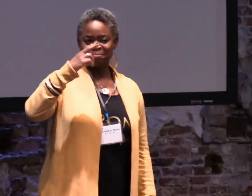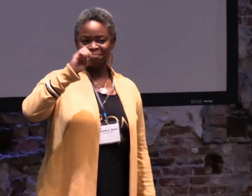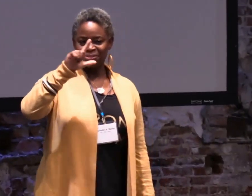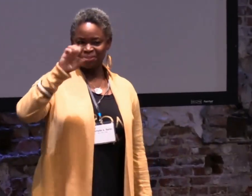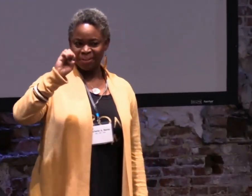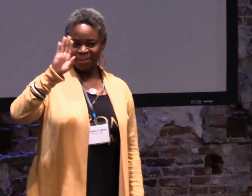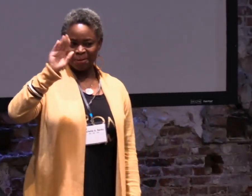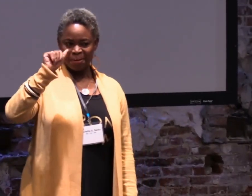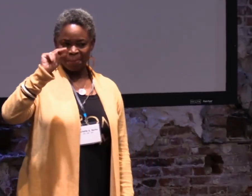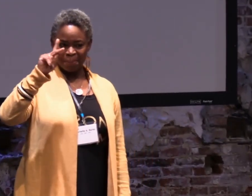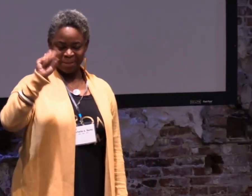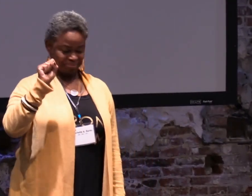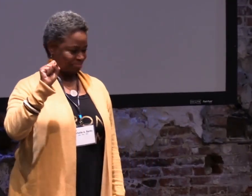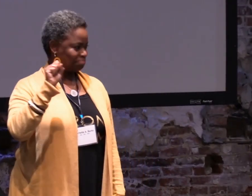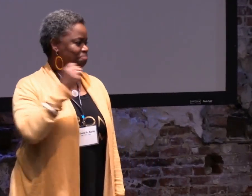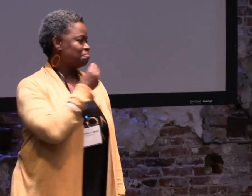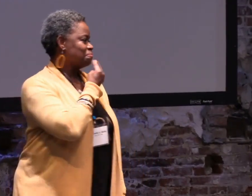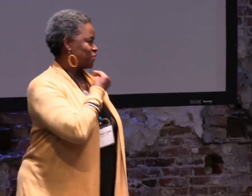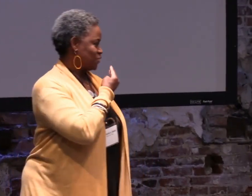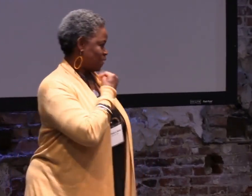Hello, I am Michelle Banks.